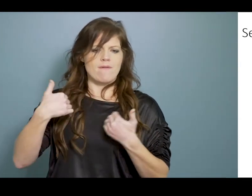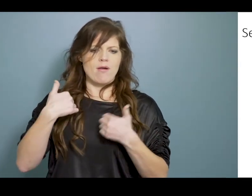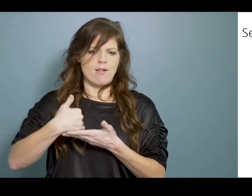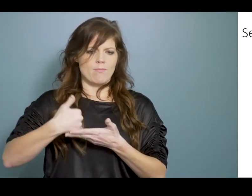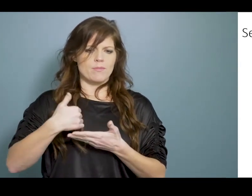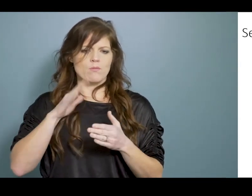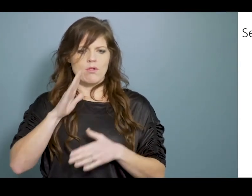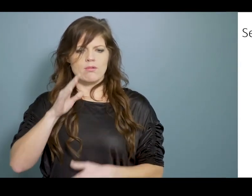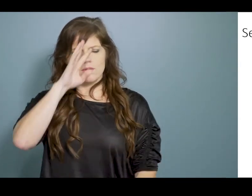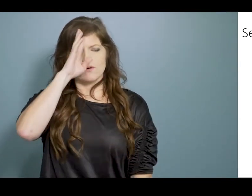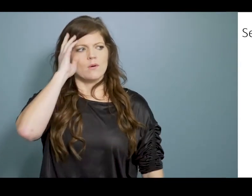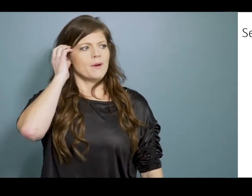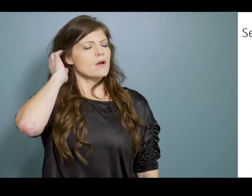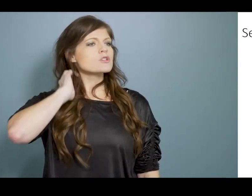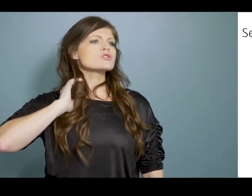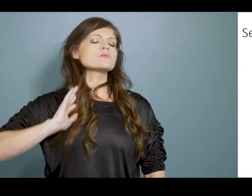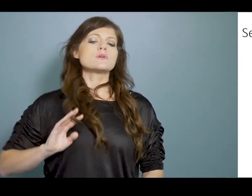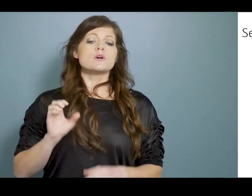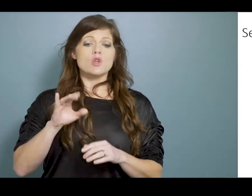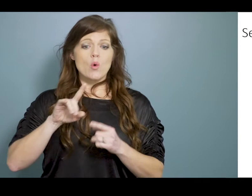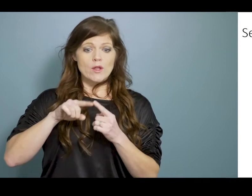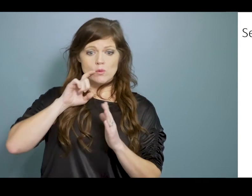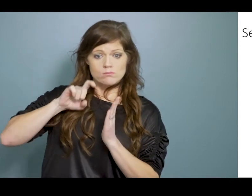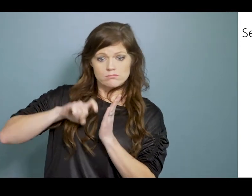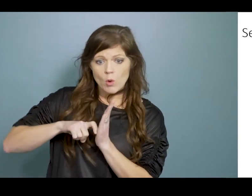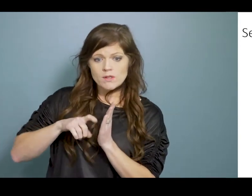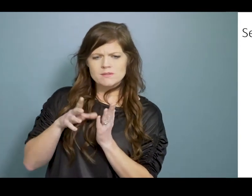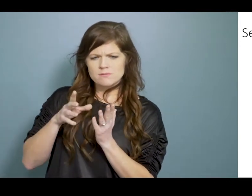you're at. Are there signs of distress that you're experiencing?